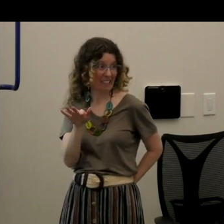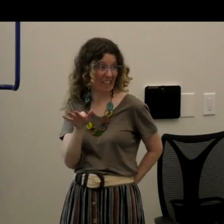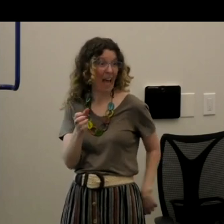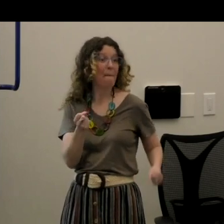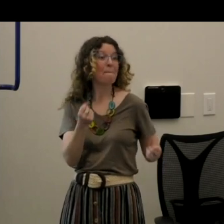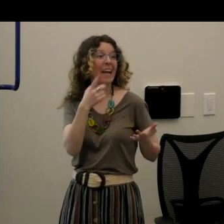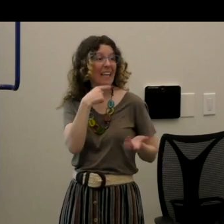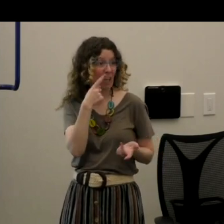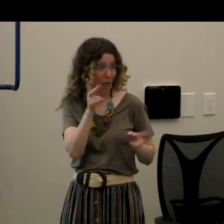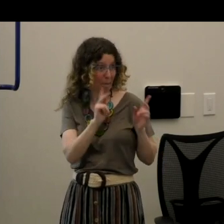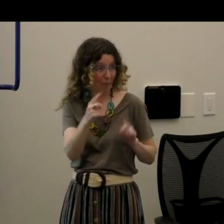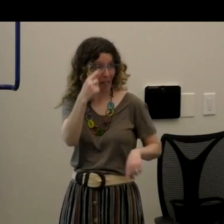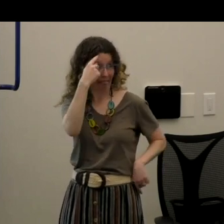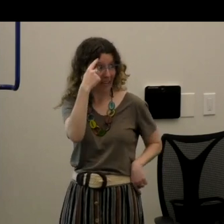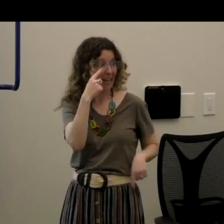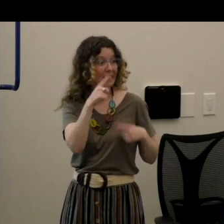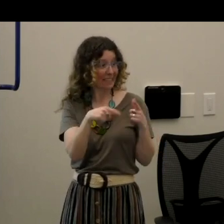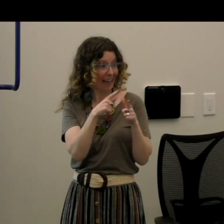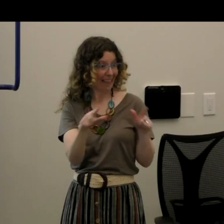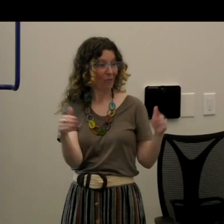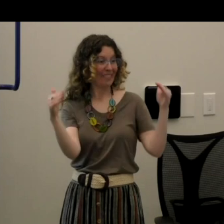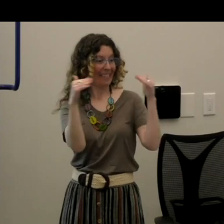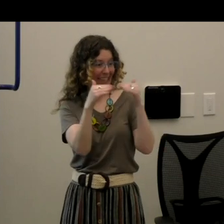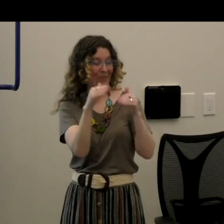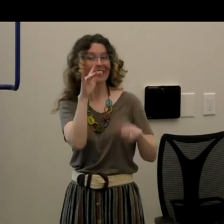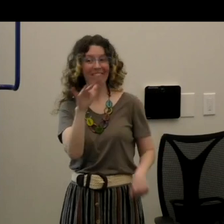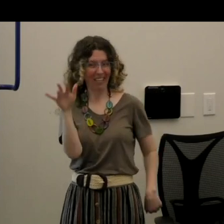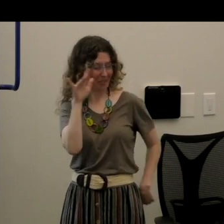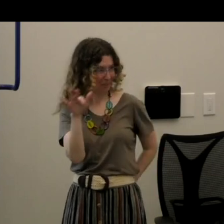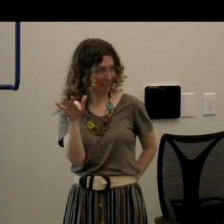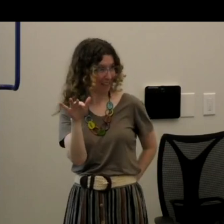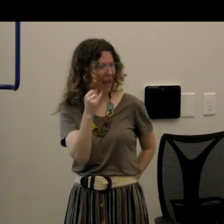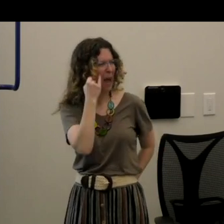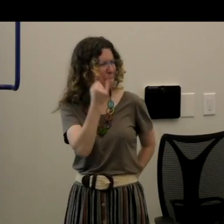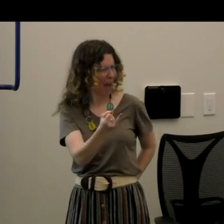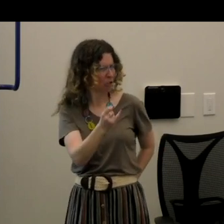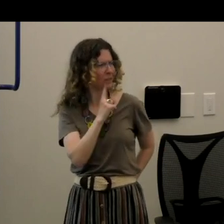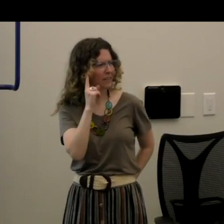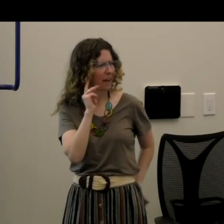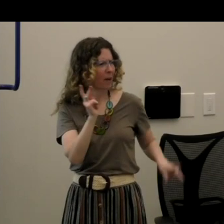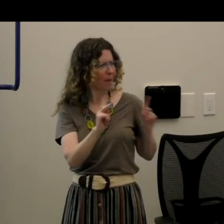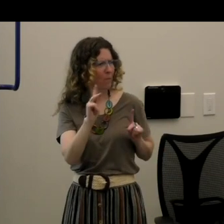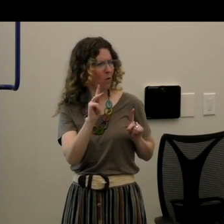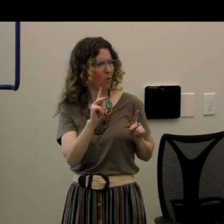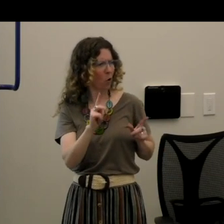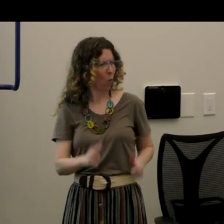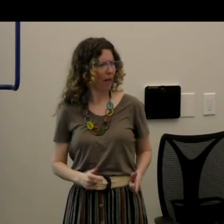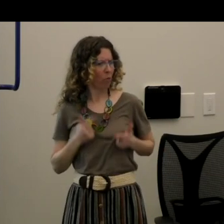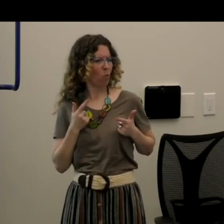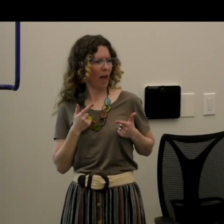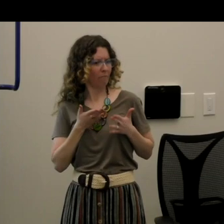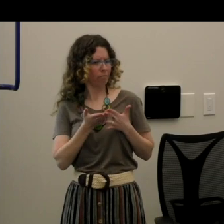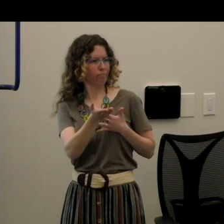Finger spelling. Many hearing people think sign language is equivalent to finger spelling. Imagine deaf